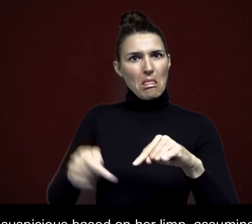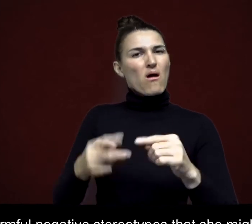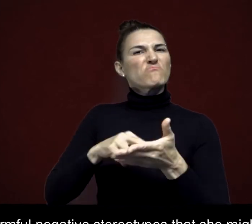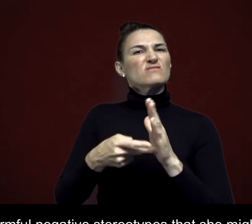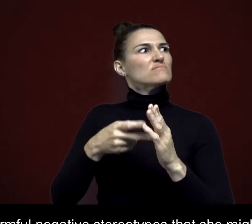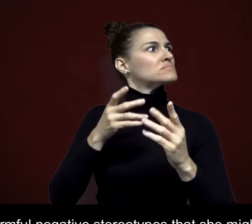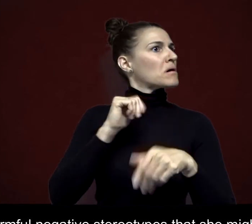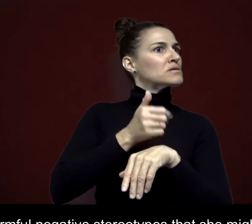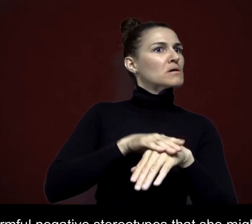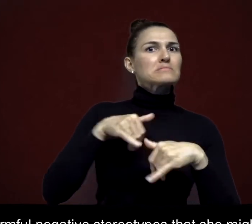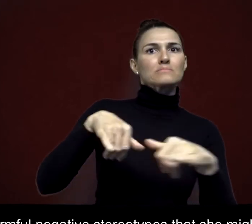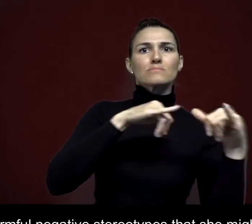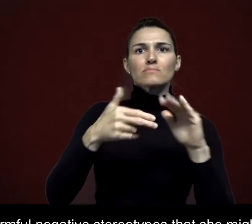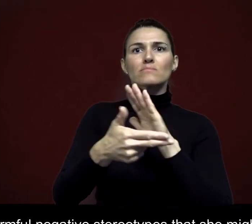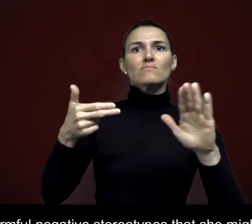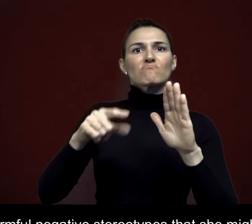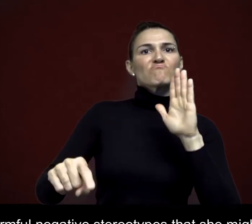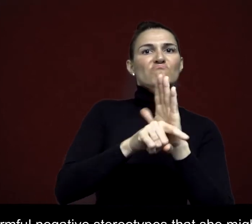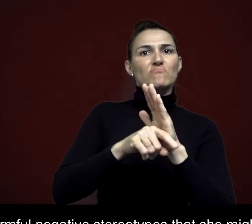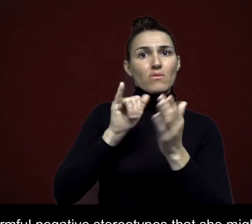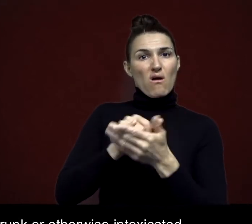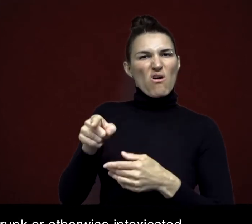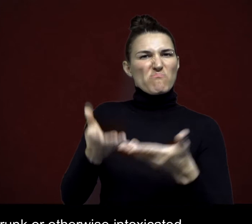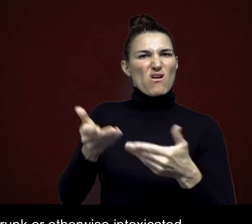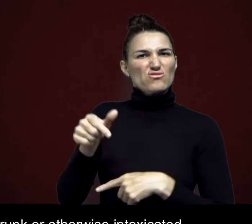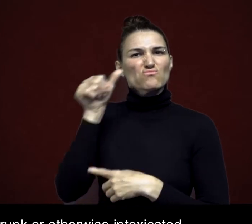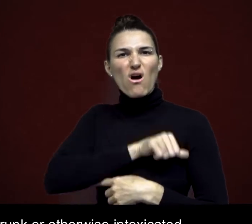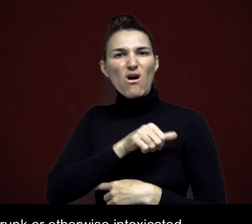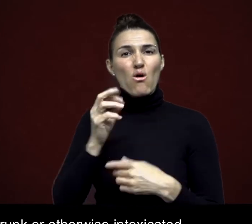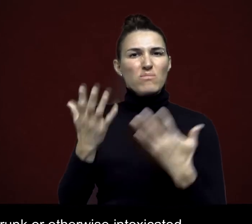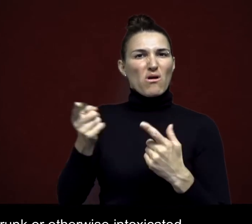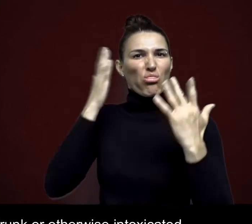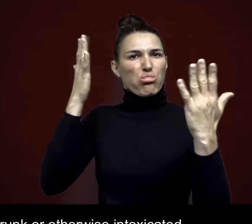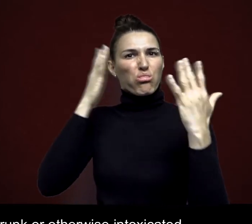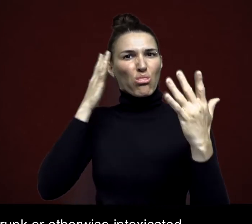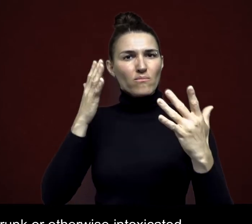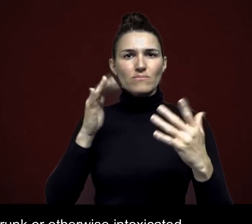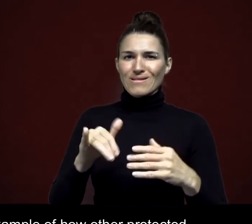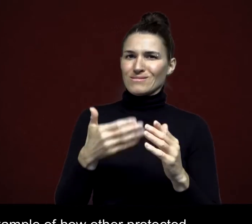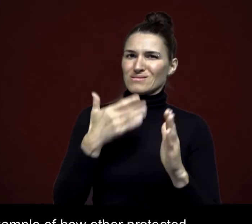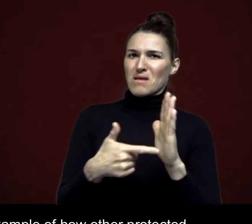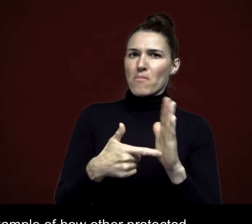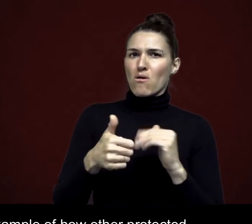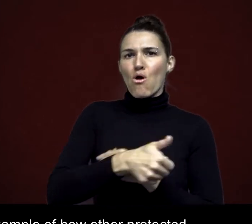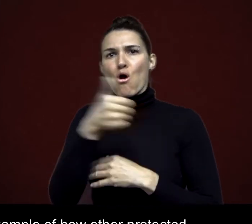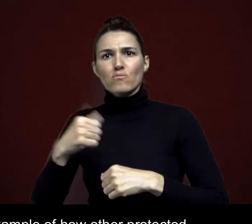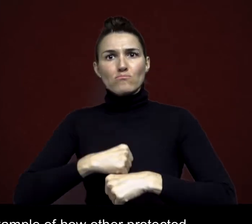assuming, based on harmful negative stereotypes, that she might have been drunk or otherwise intoxicated. This is an example of how